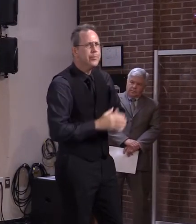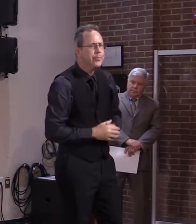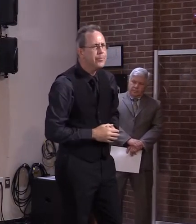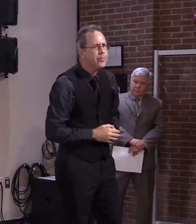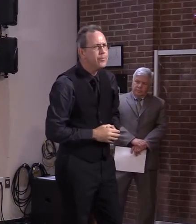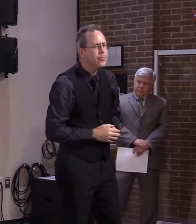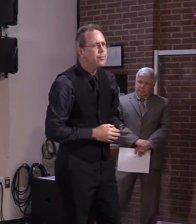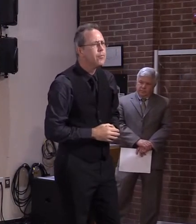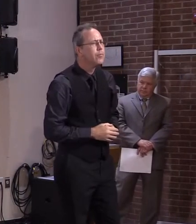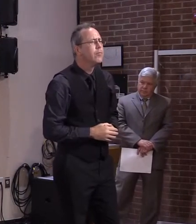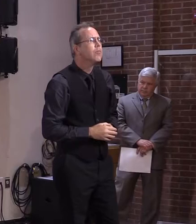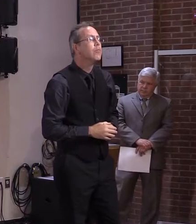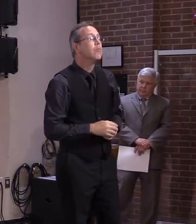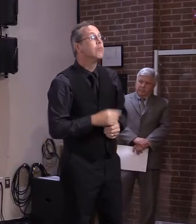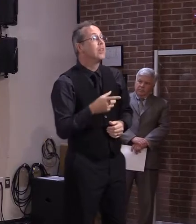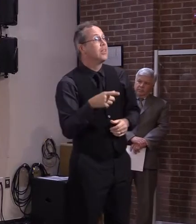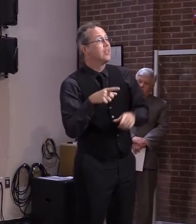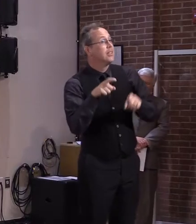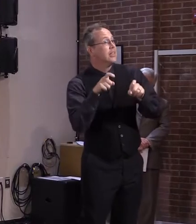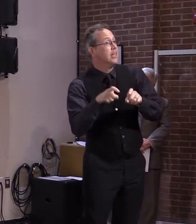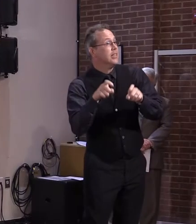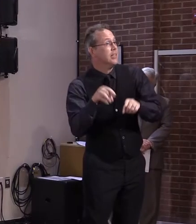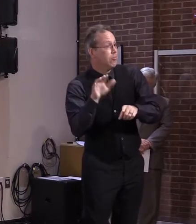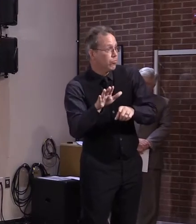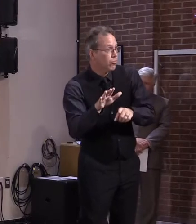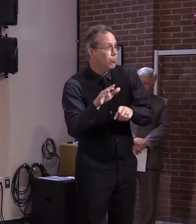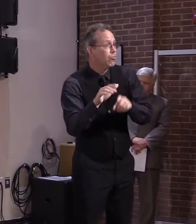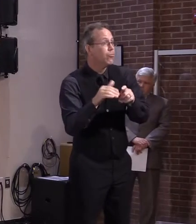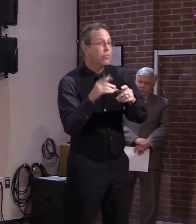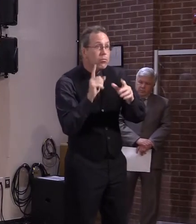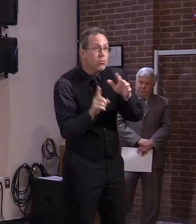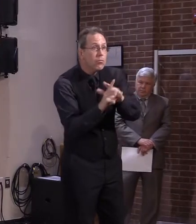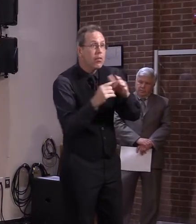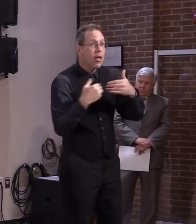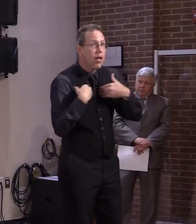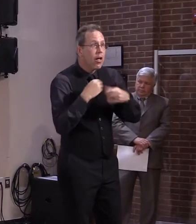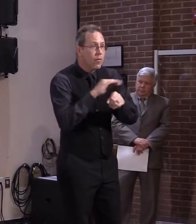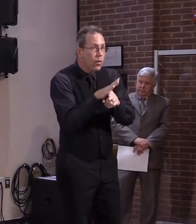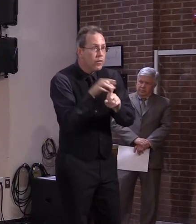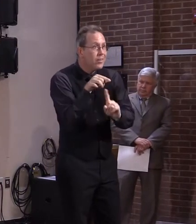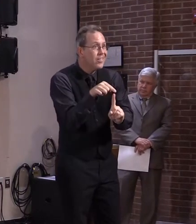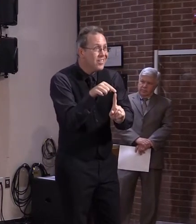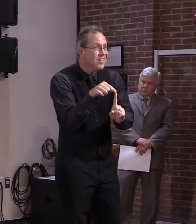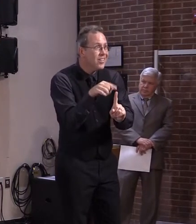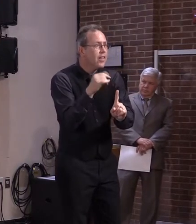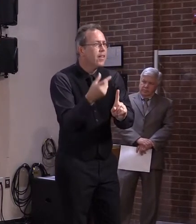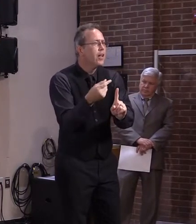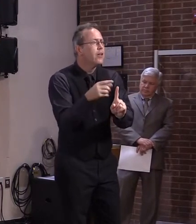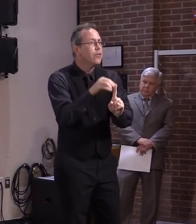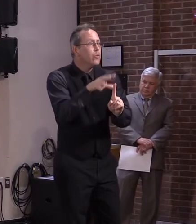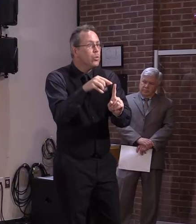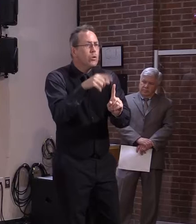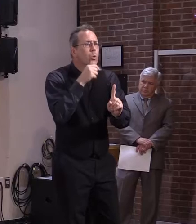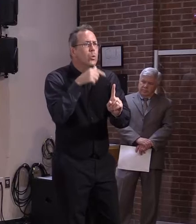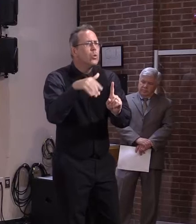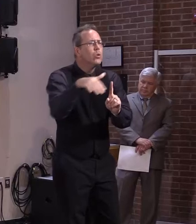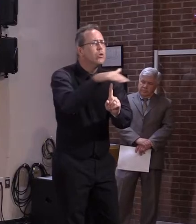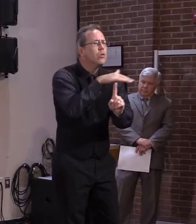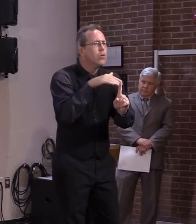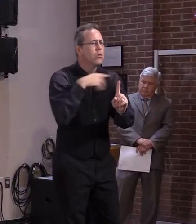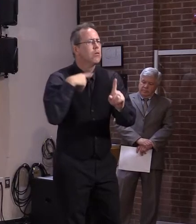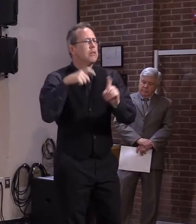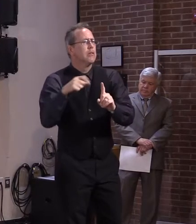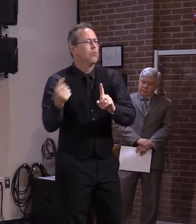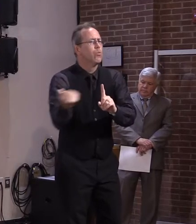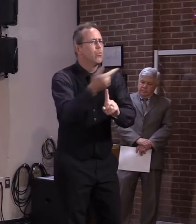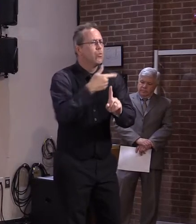prioritizing testing capacity for schools when there is a case in a school. This will ensure that testing is available to students when they need it. We're also